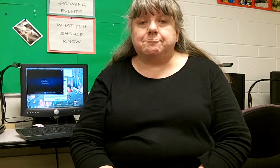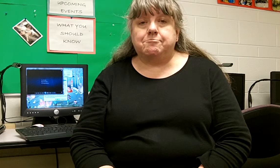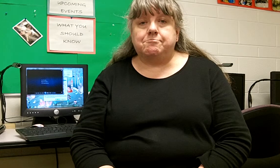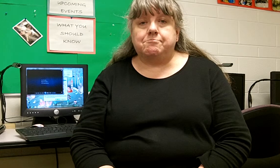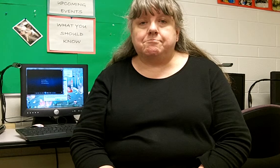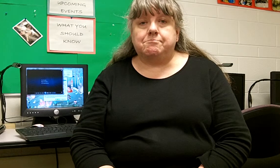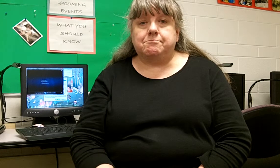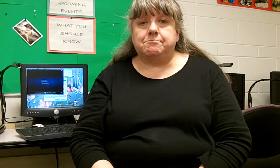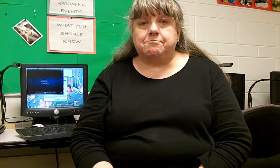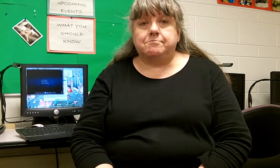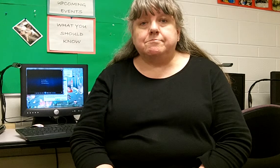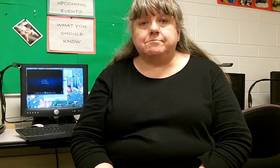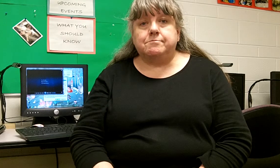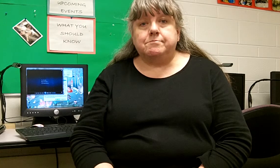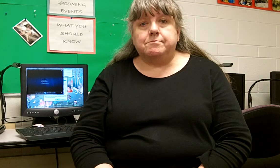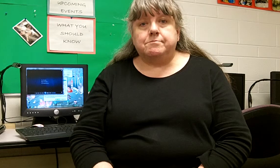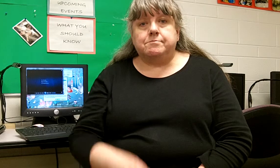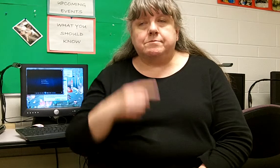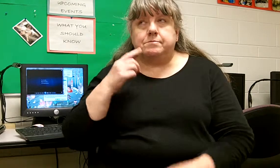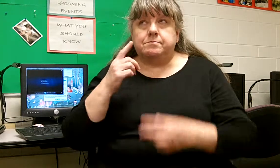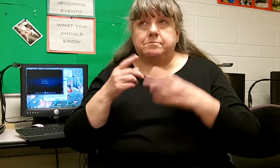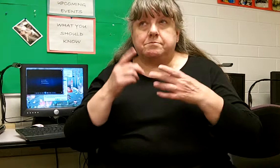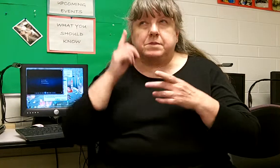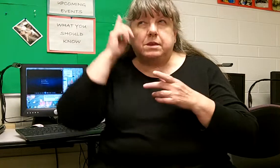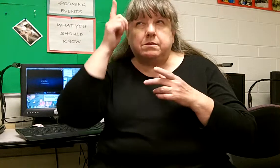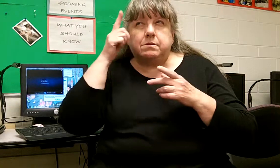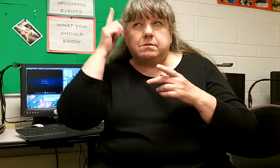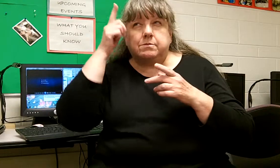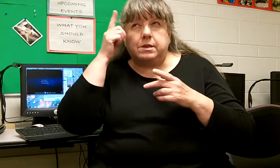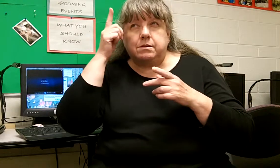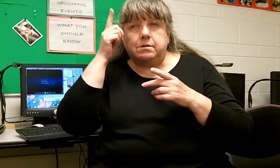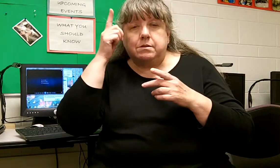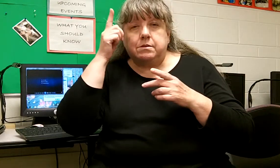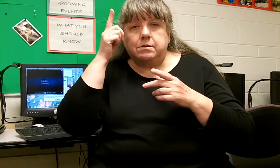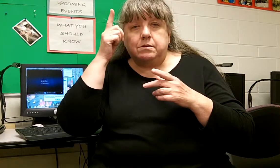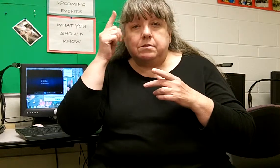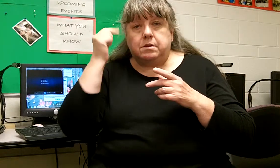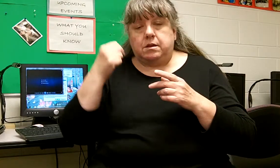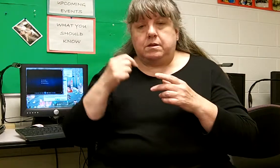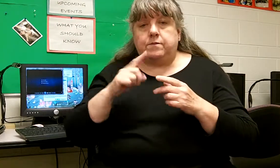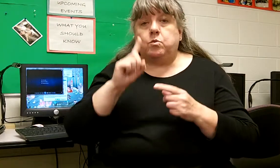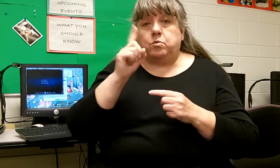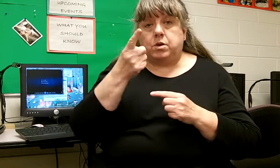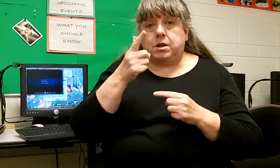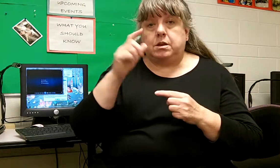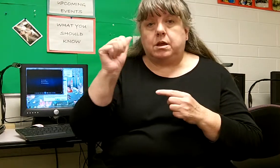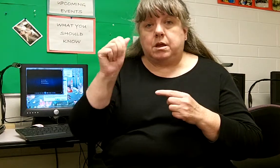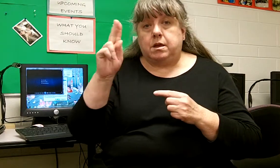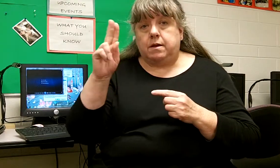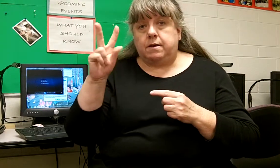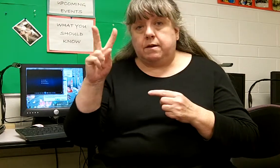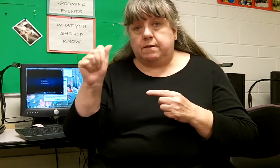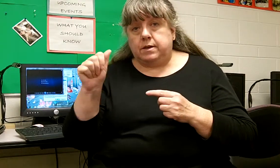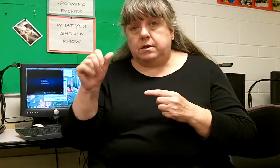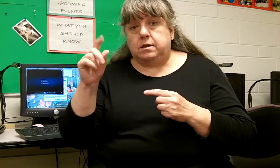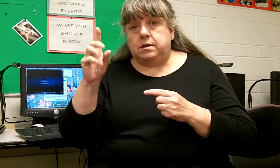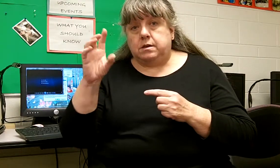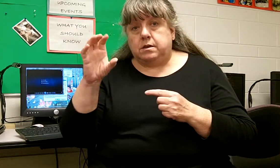have one, let's call that an avocado. If I have one avocado, and then you were to